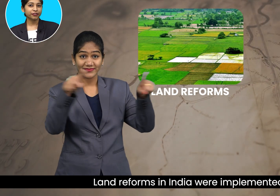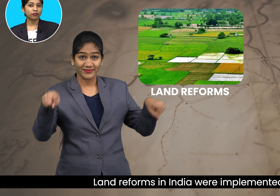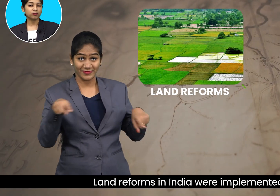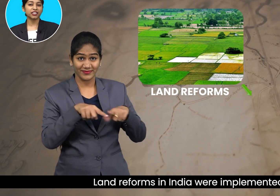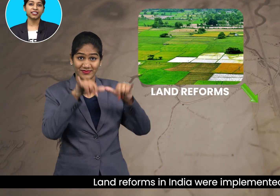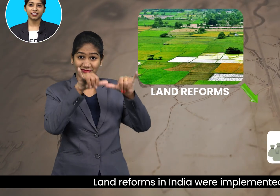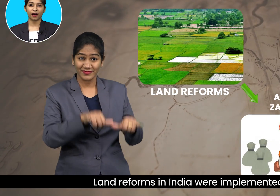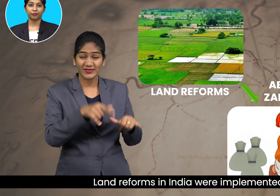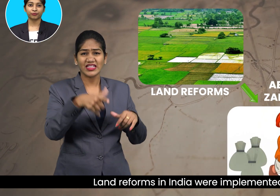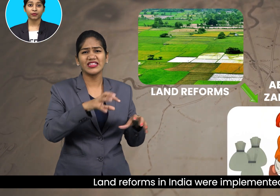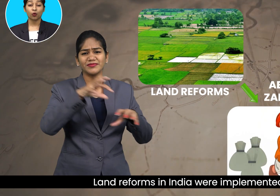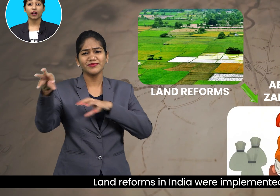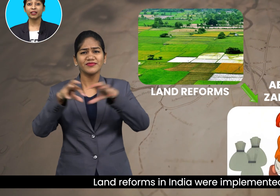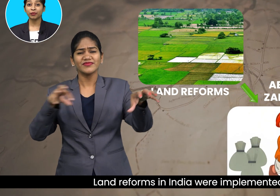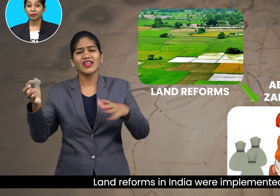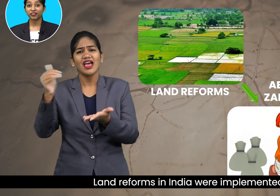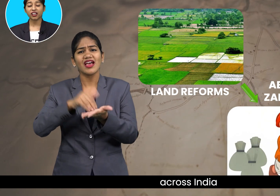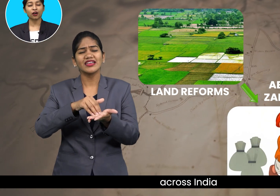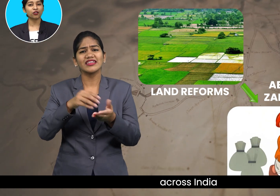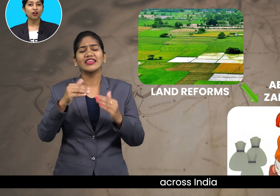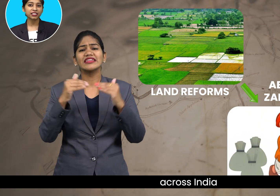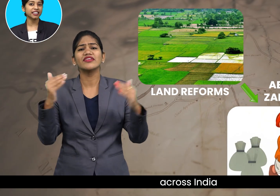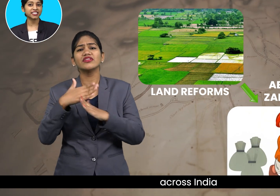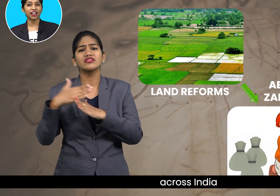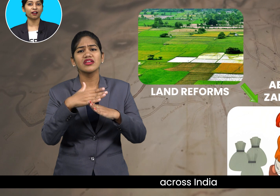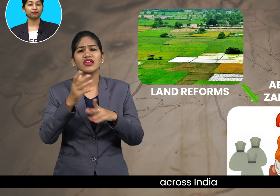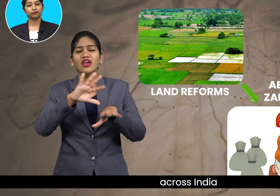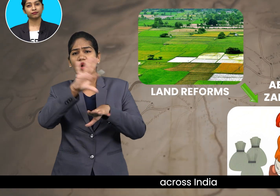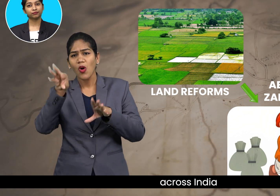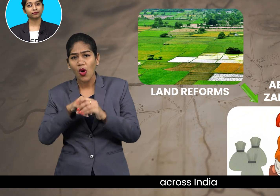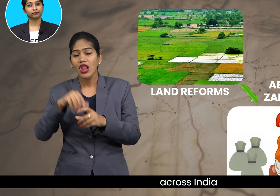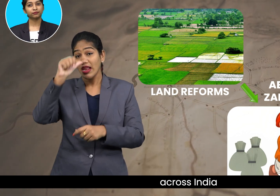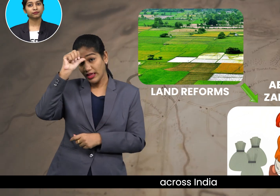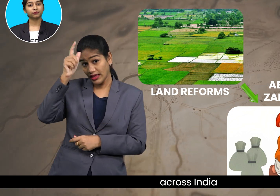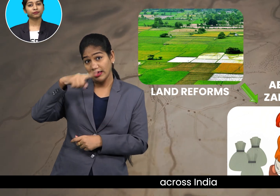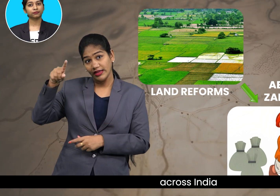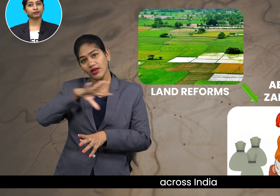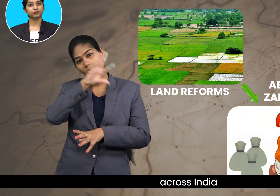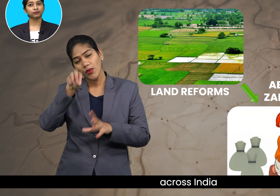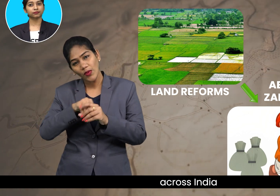Land reforms in India were implemented across India.